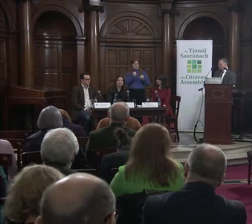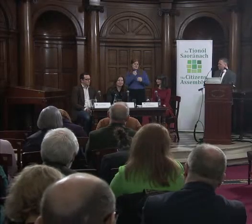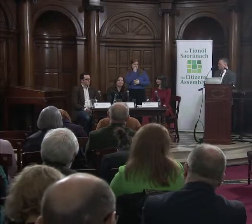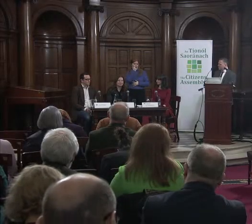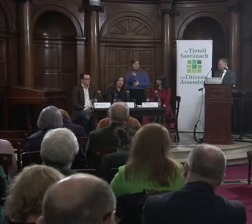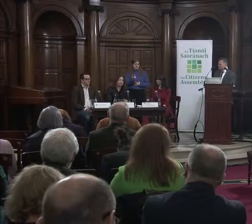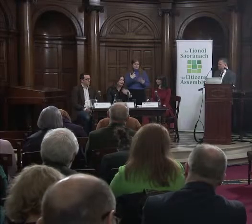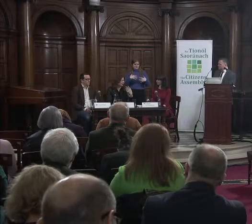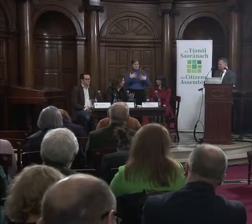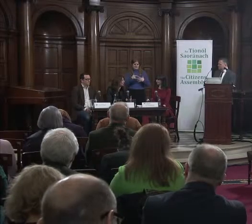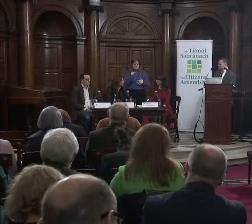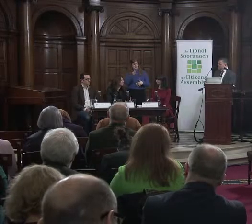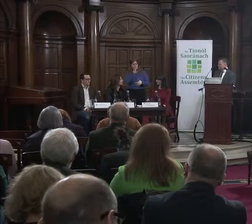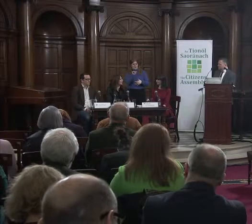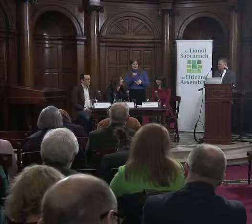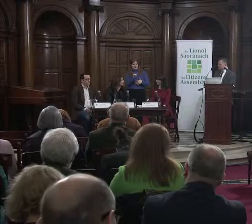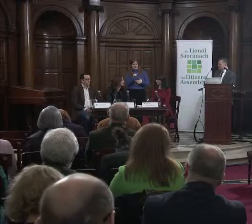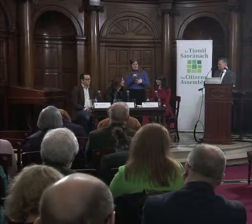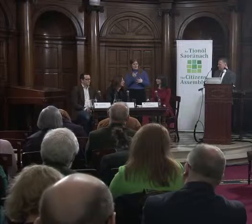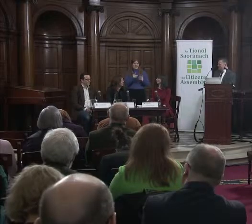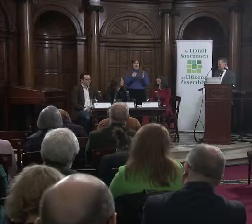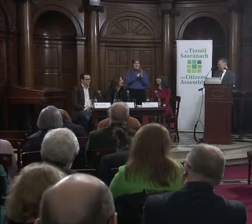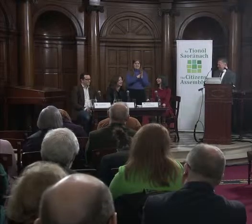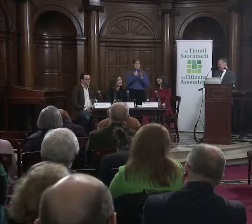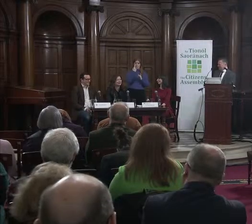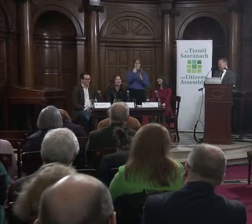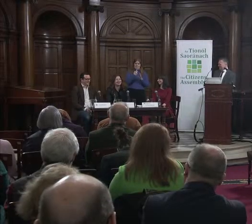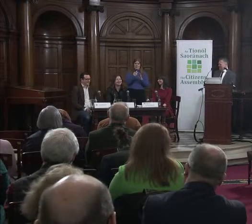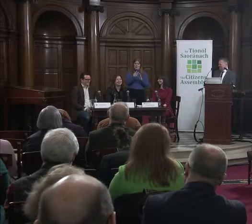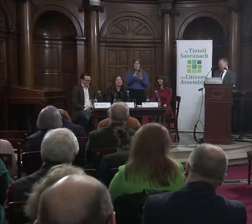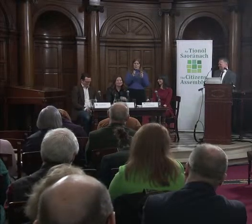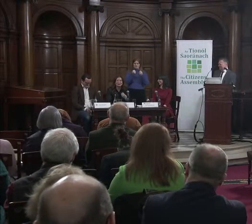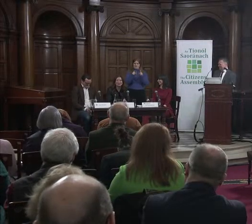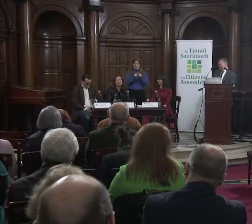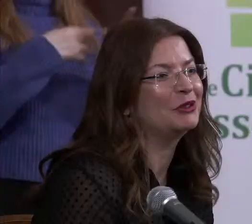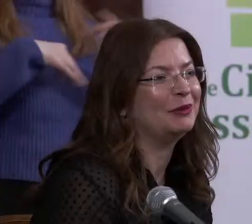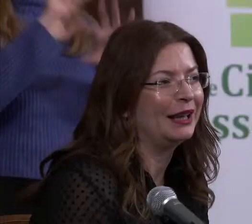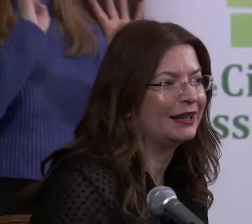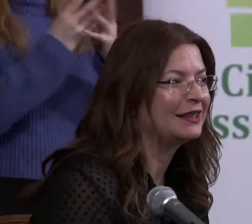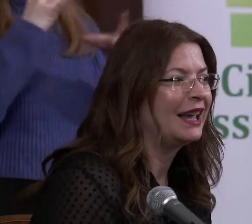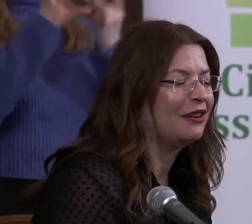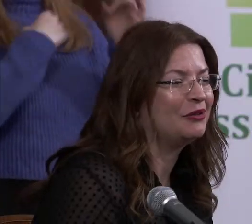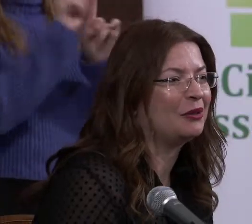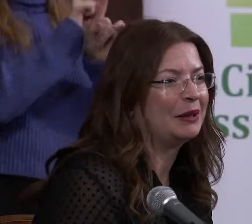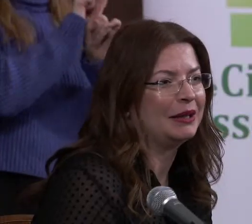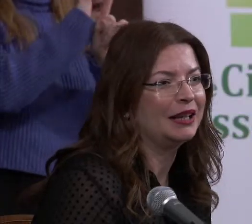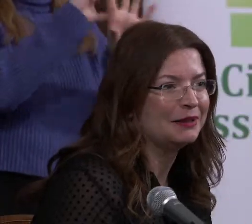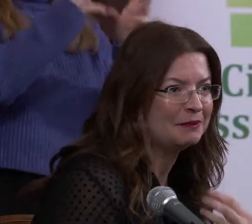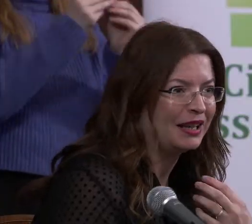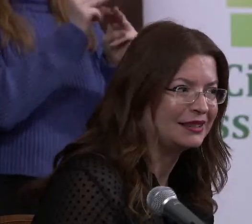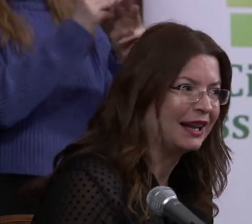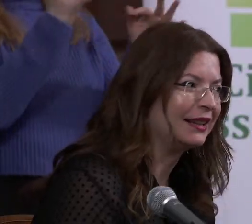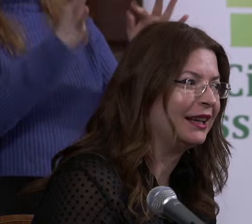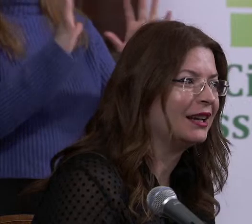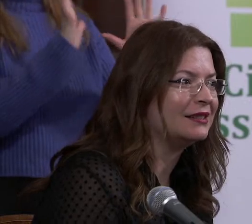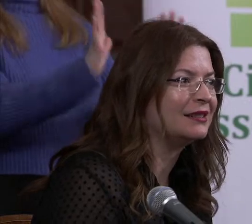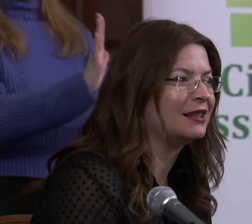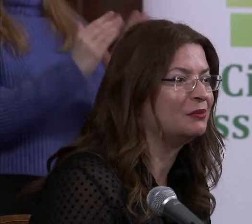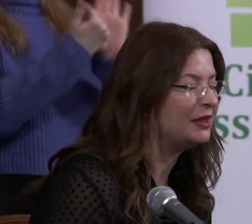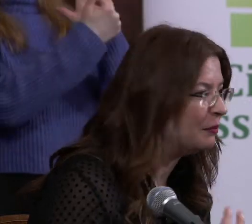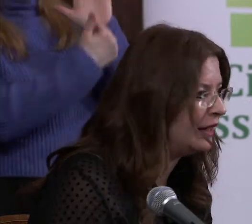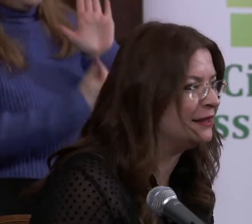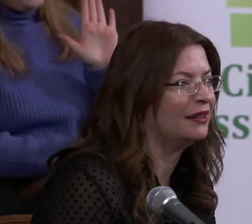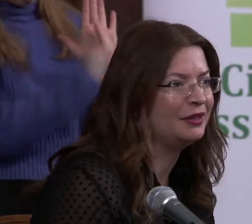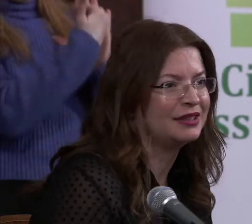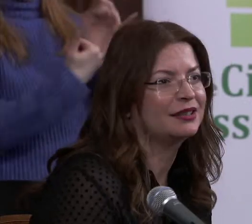inspiring. That's why we added one more session to our assembly to make sure we get everything exactly as